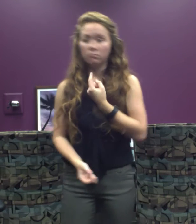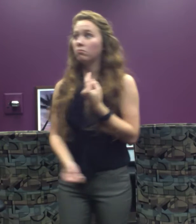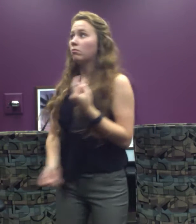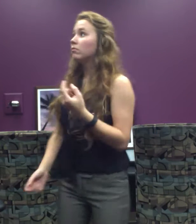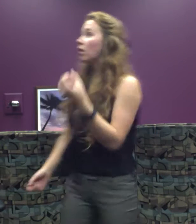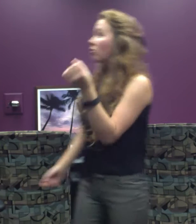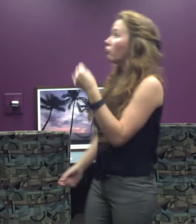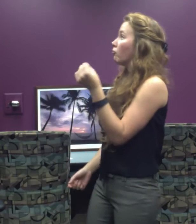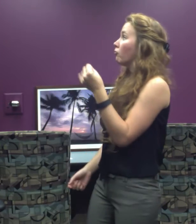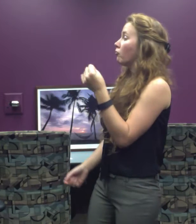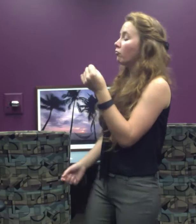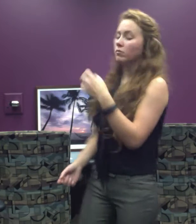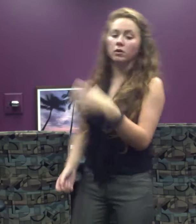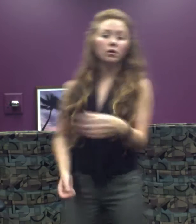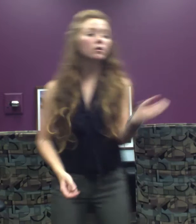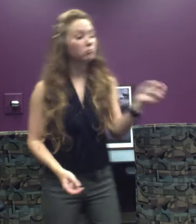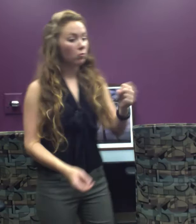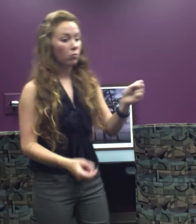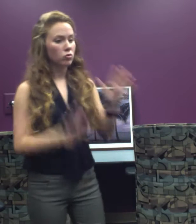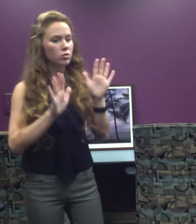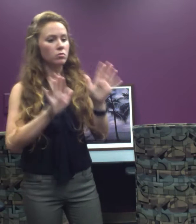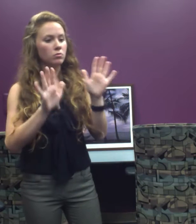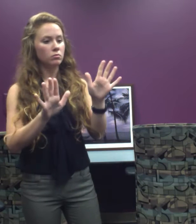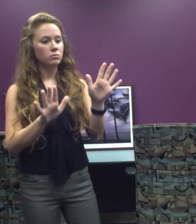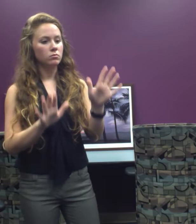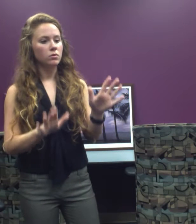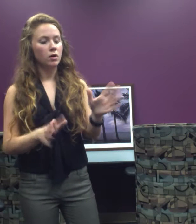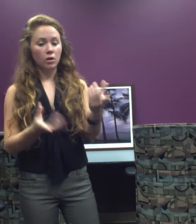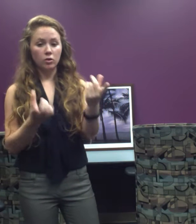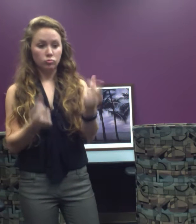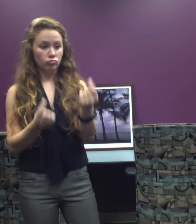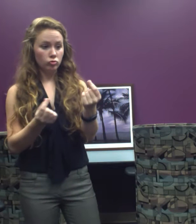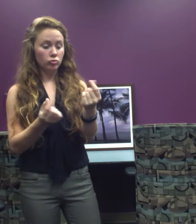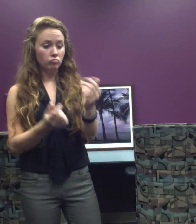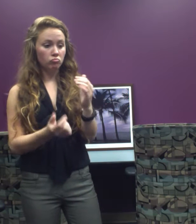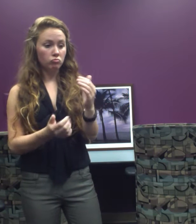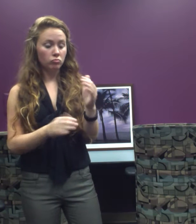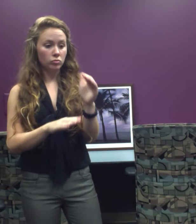Yes? Is everyone willing to do one of these for me at home tonight and bring it in tomorrow?